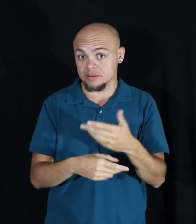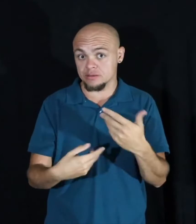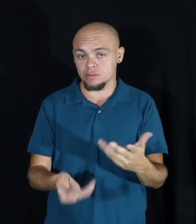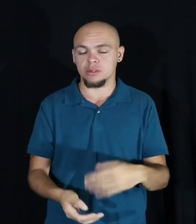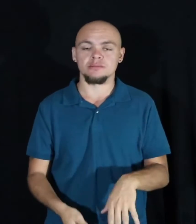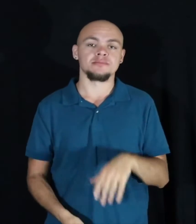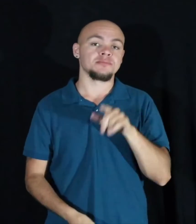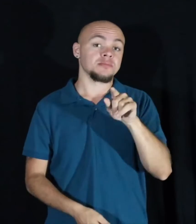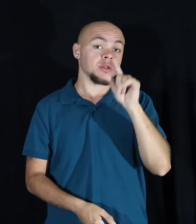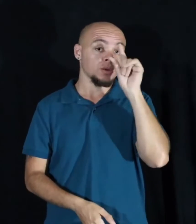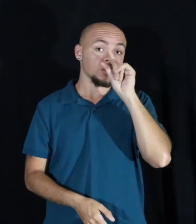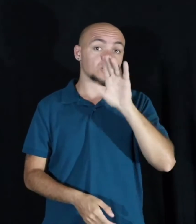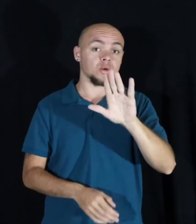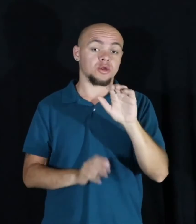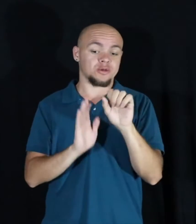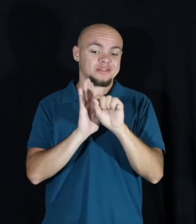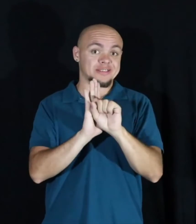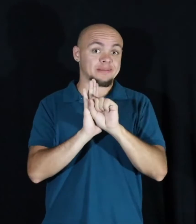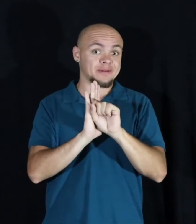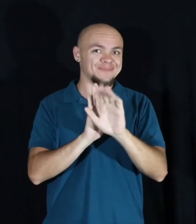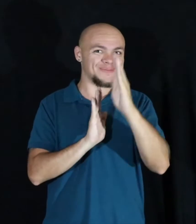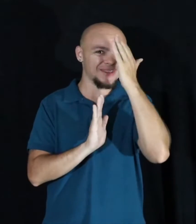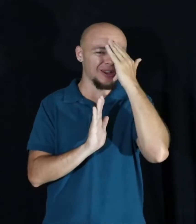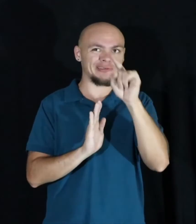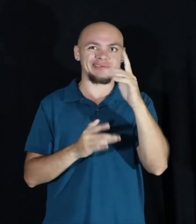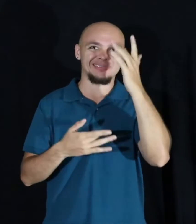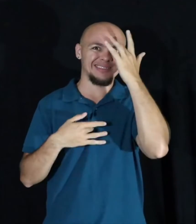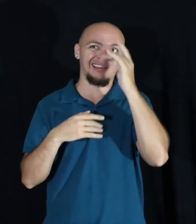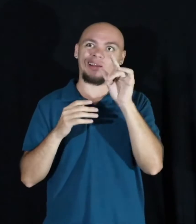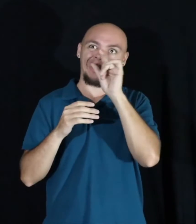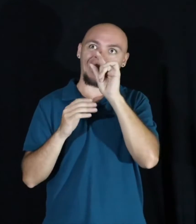Have you ever Googled your symptoms when you got sick?